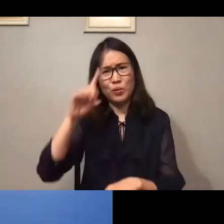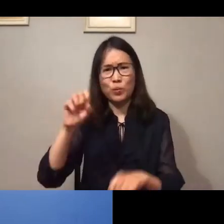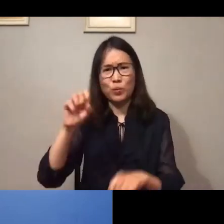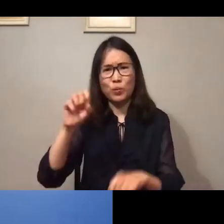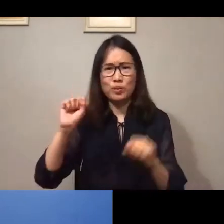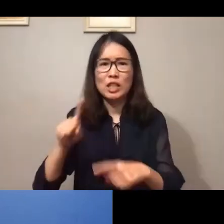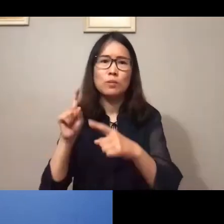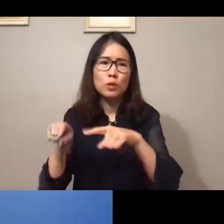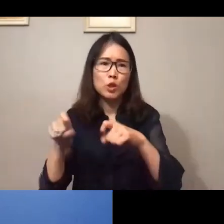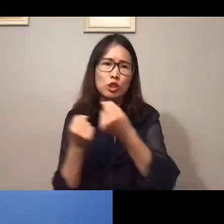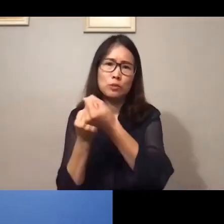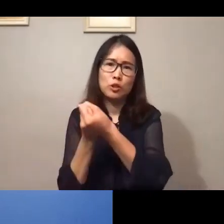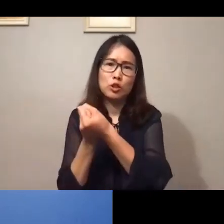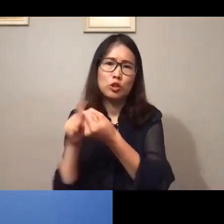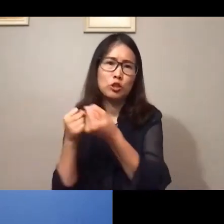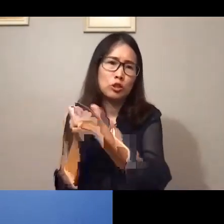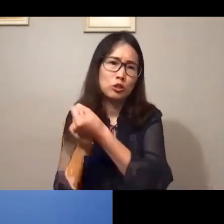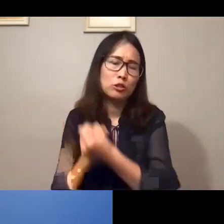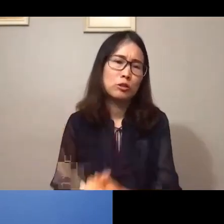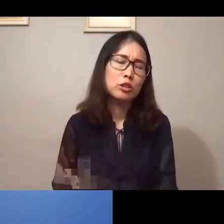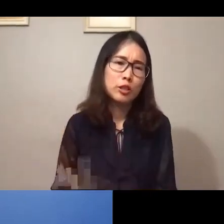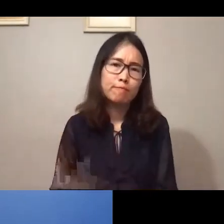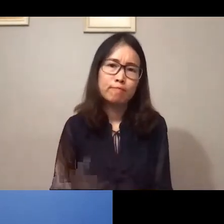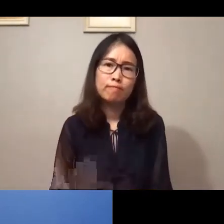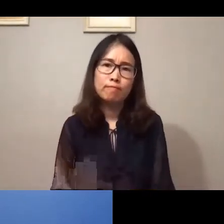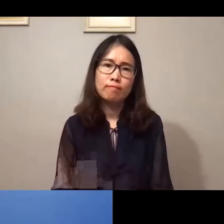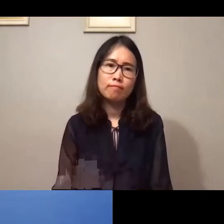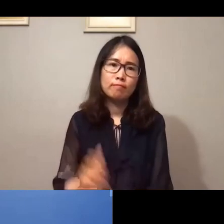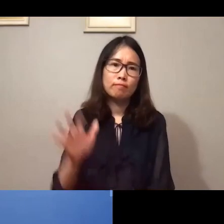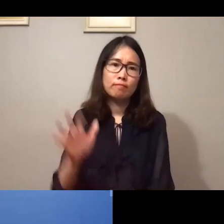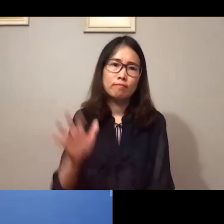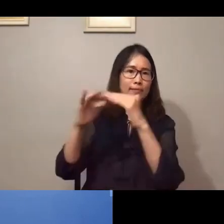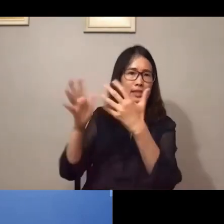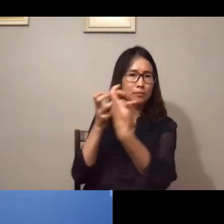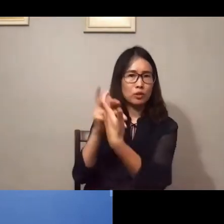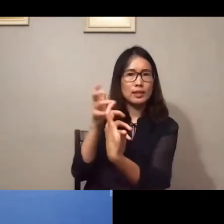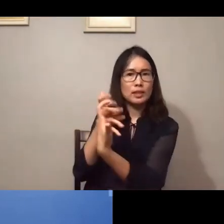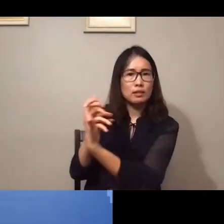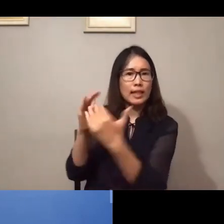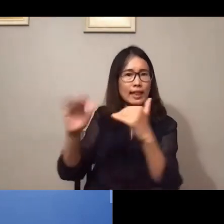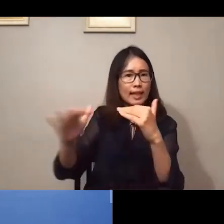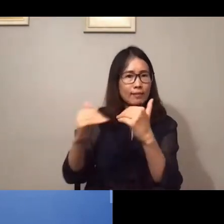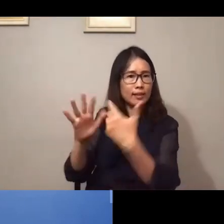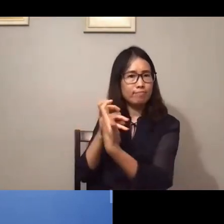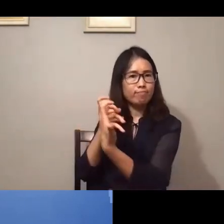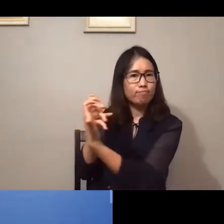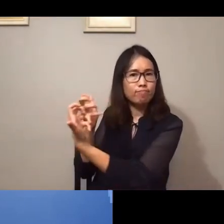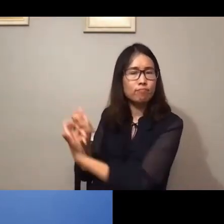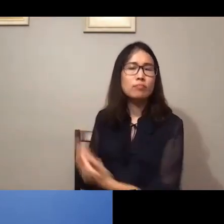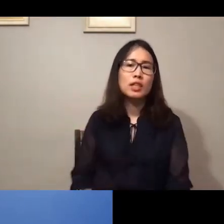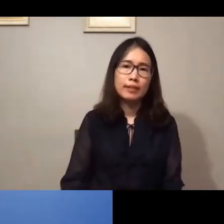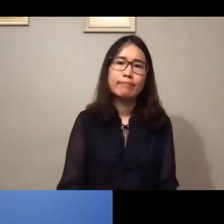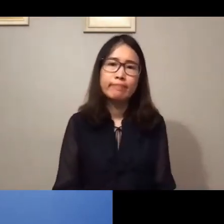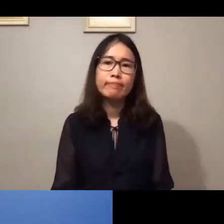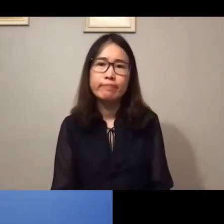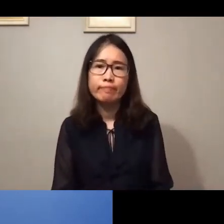So again, deaf people with other disabilities through support are able to do anything. Again, depending